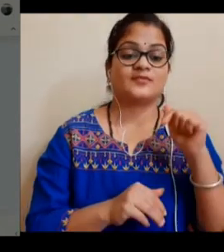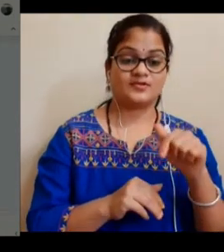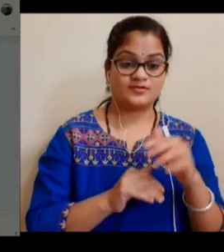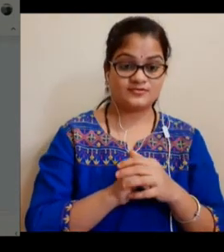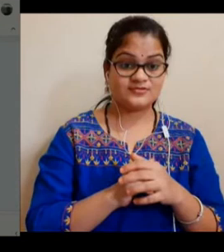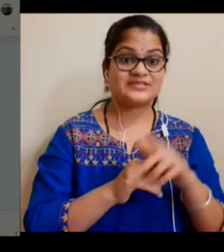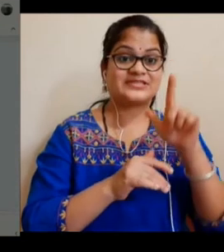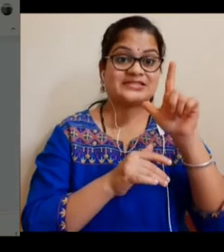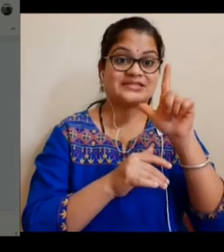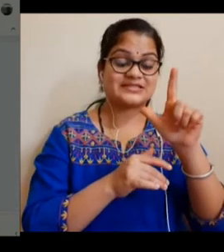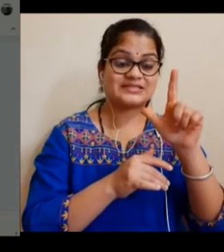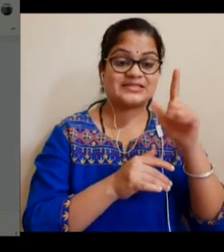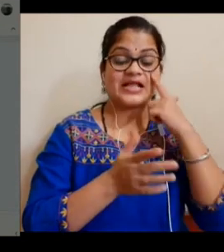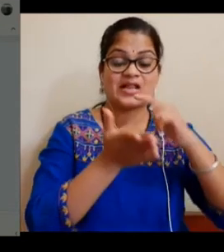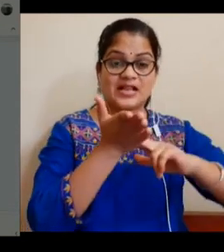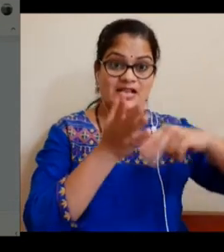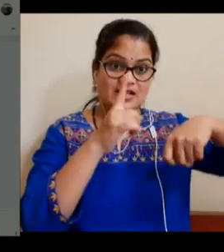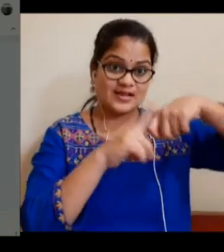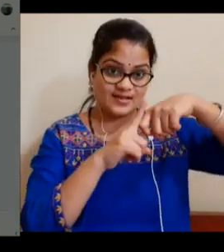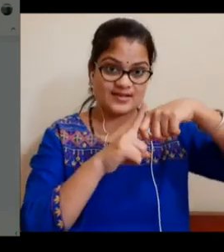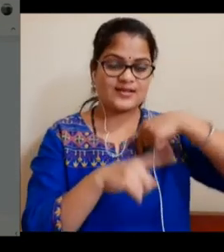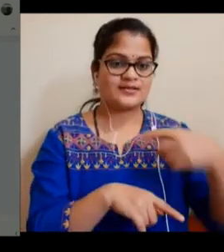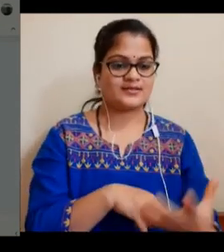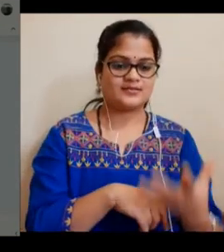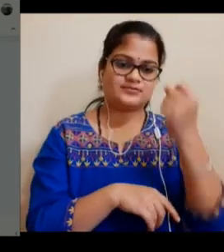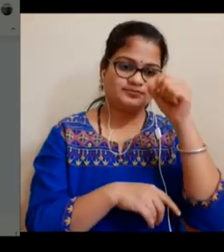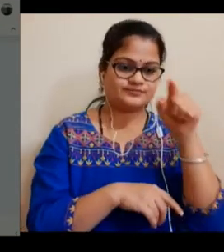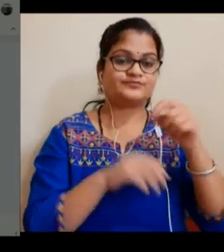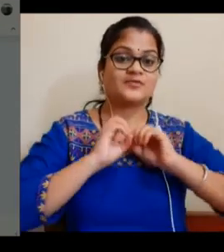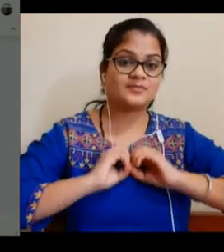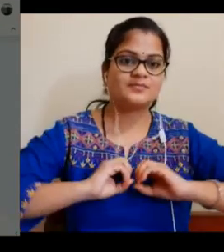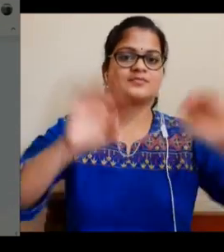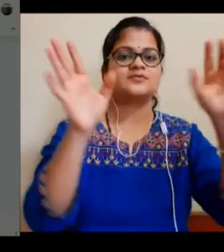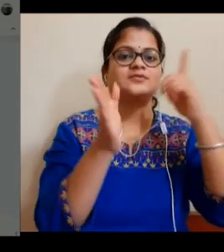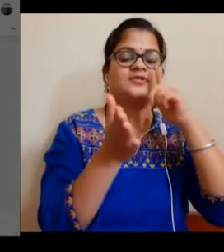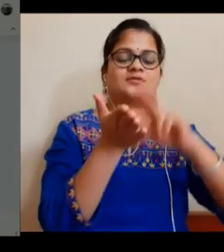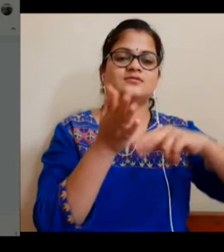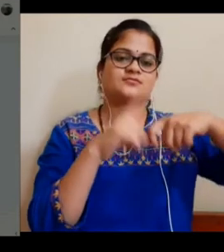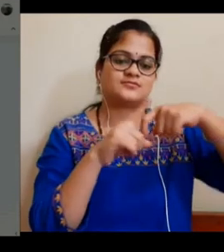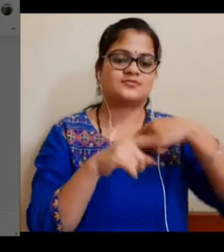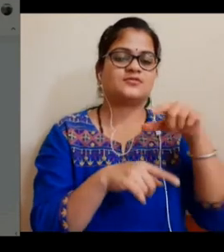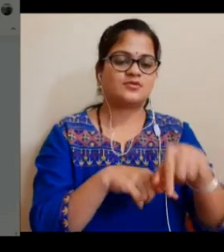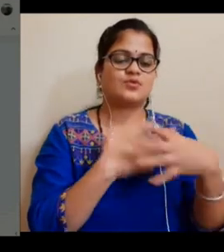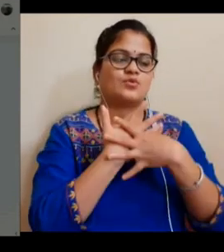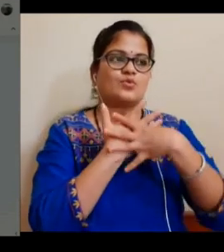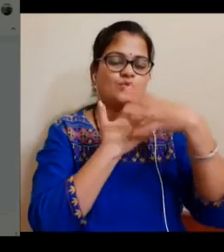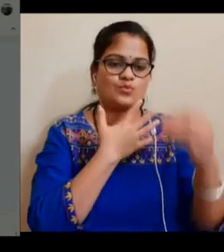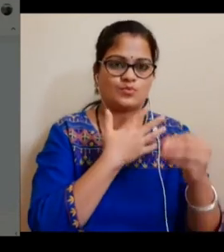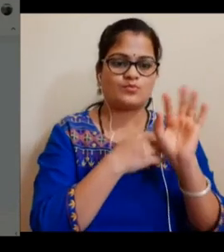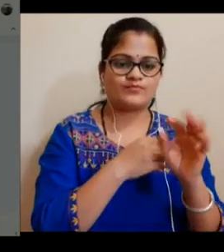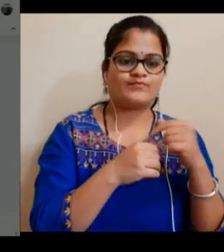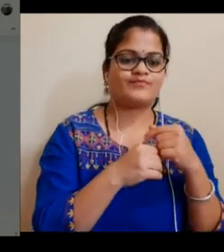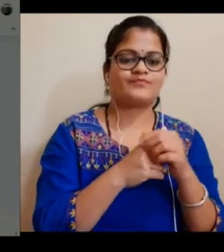Yeah, so I have got the link here. This is the published link. And now I'm going to copy it. And